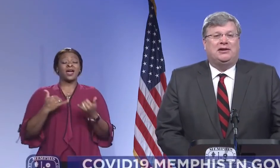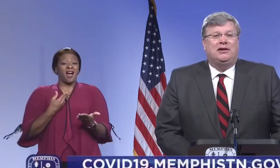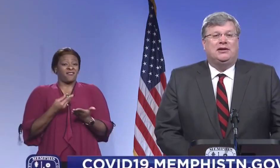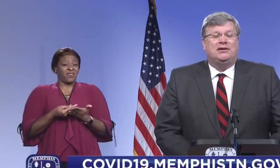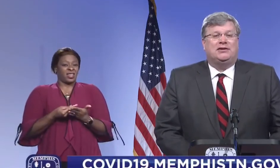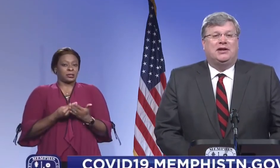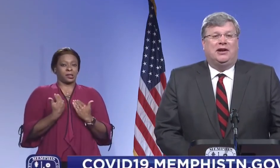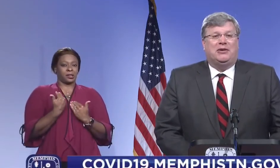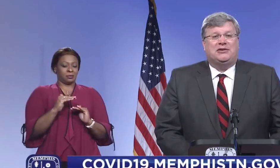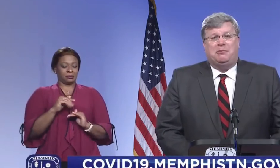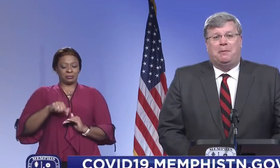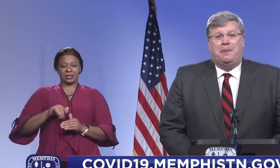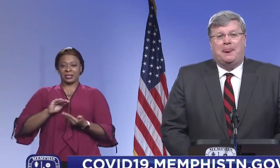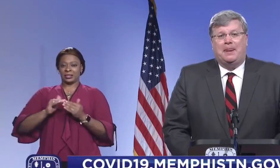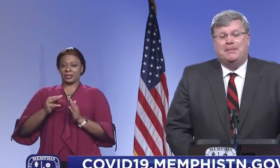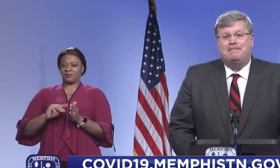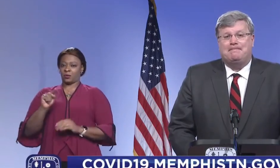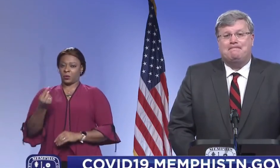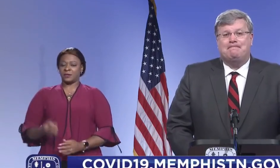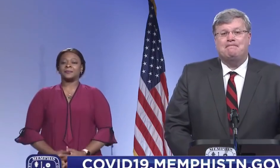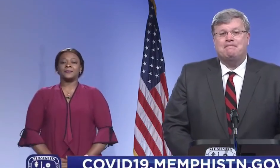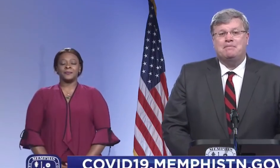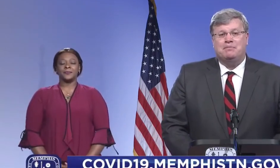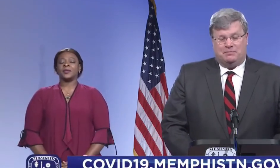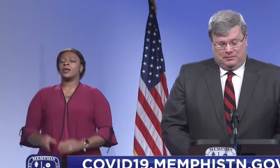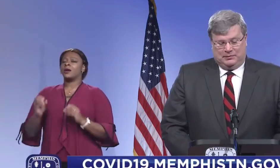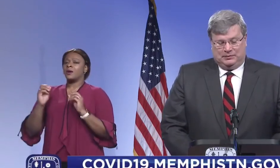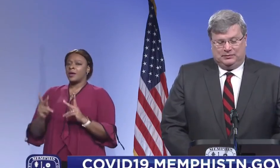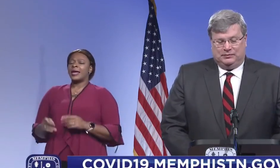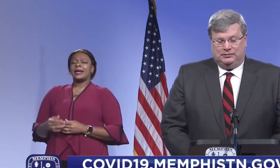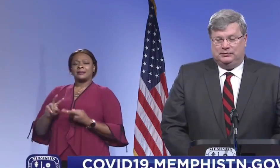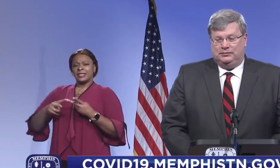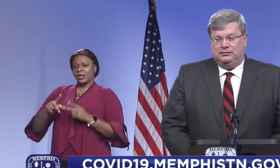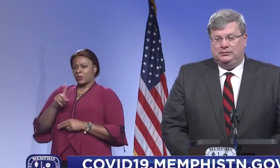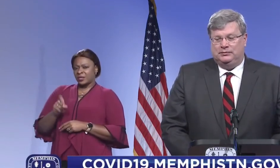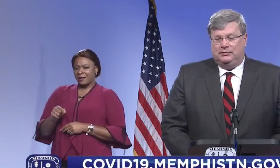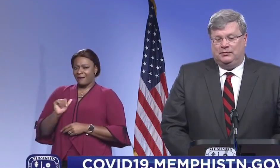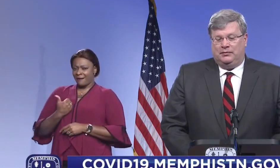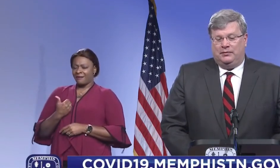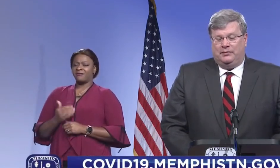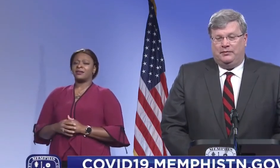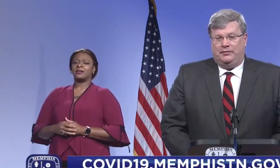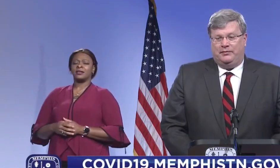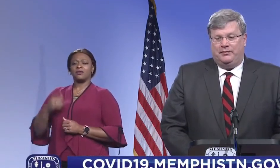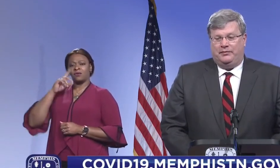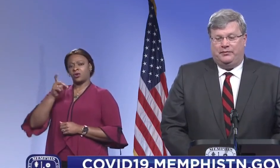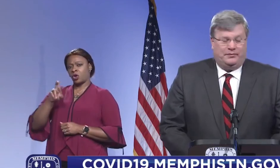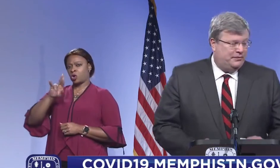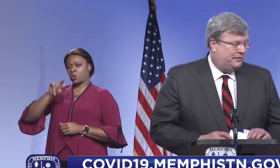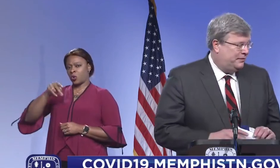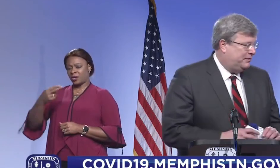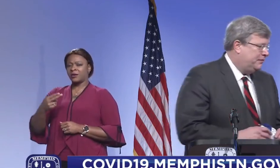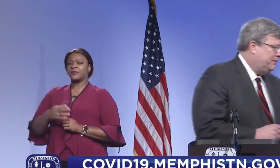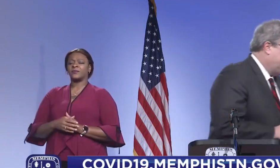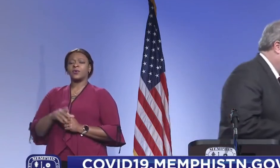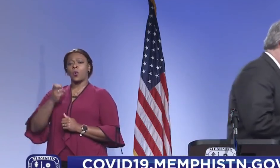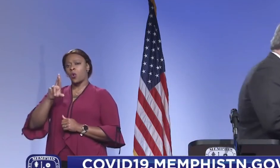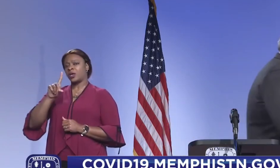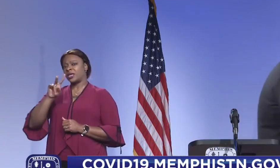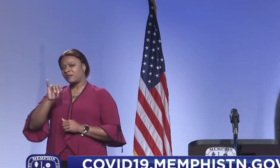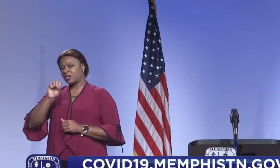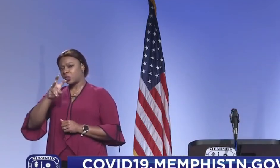to city limits. Okay. And then my other question is for Dr. Randolph or David Sweat.